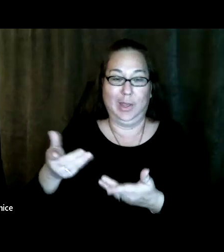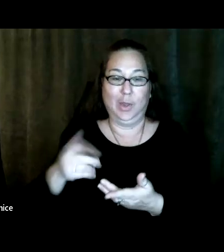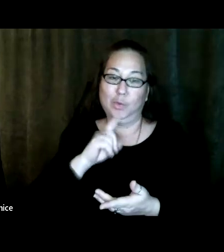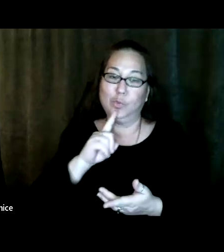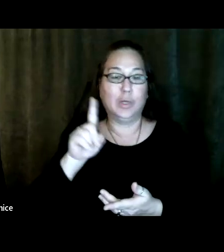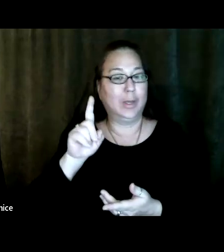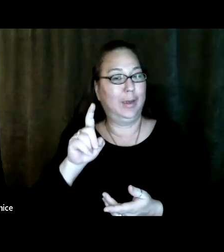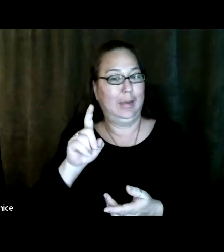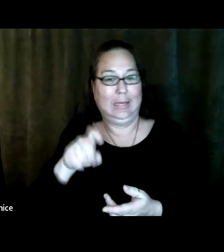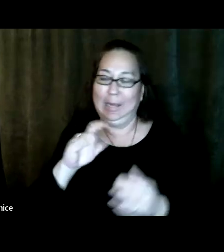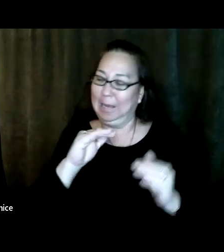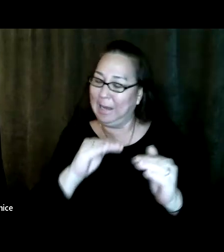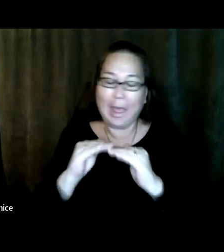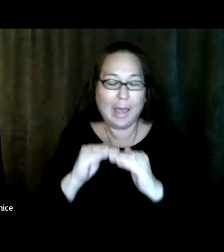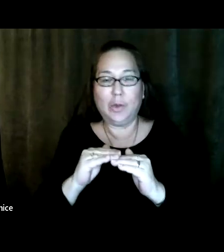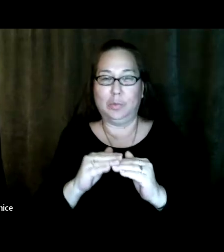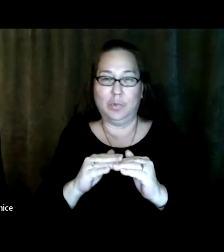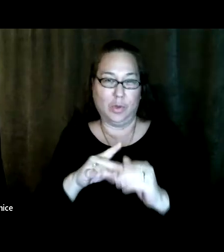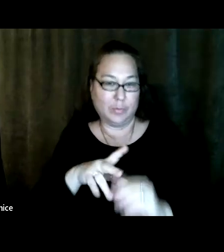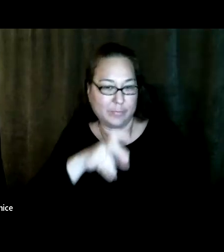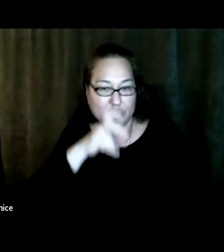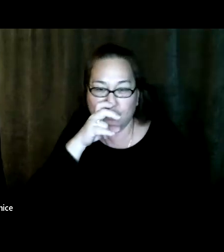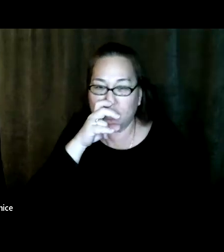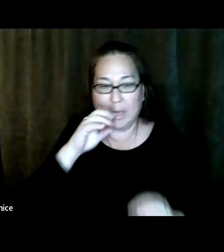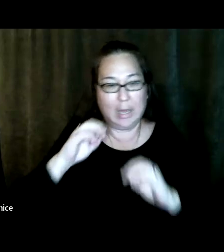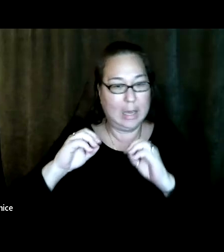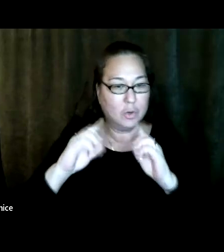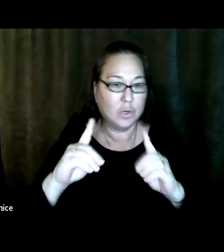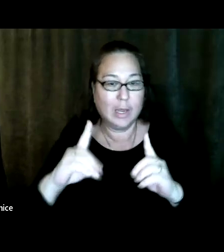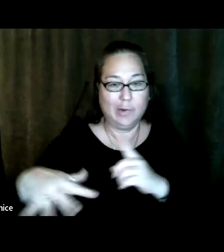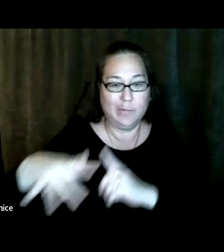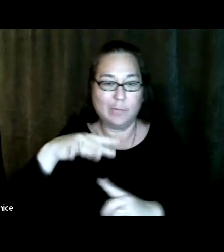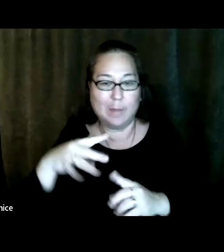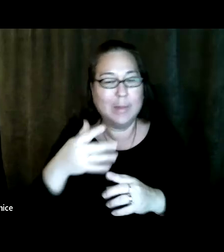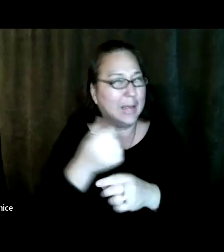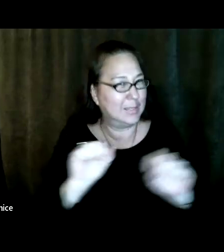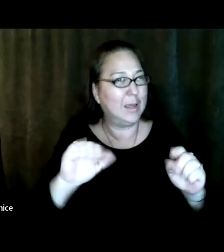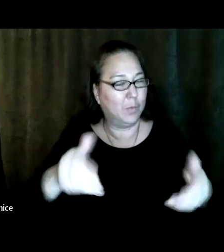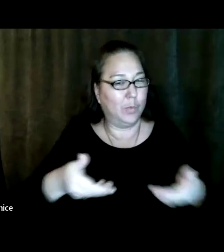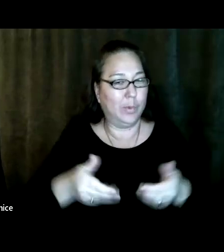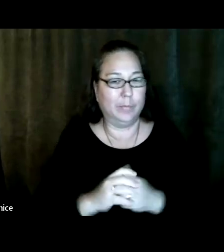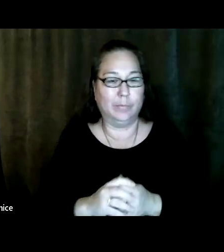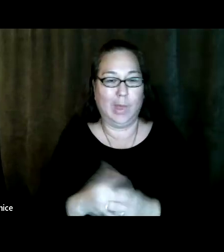Recently, last month, I experienced a traumatic assault by the hands of a student.